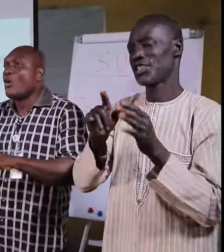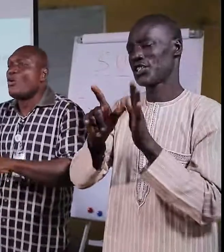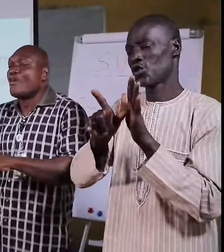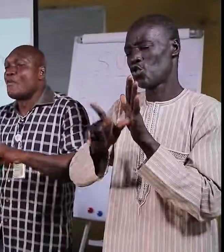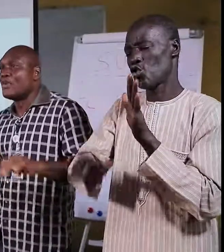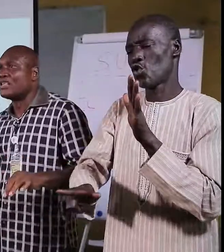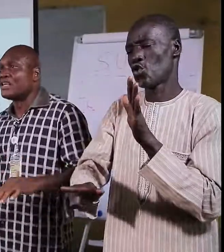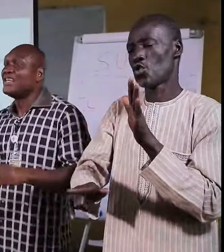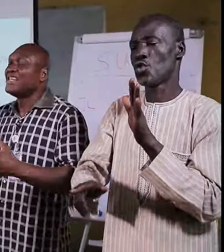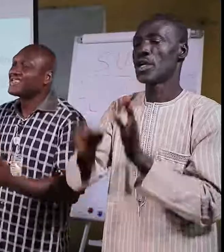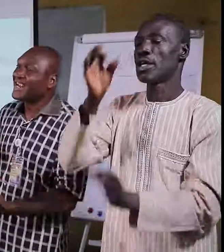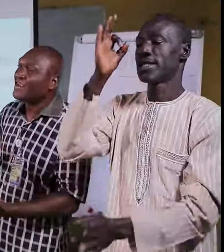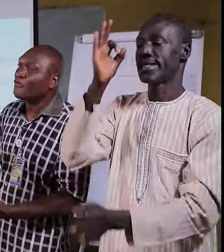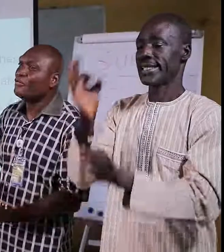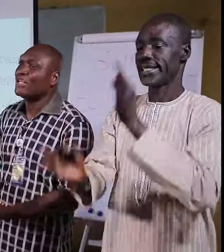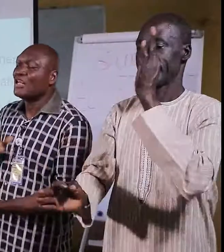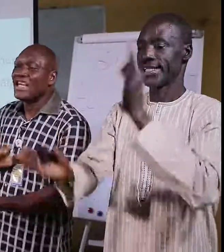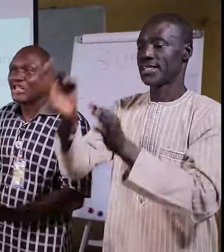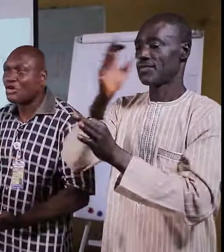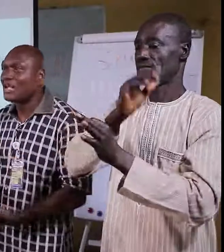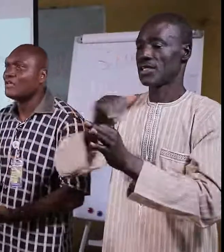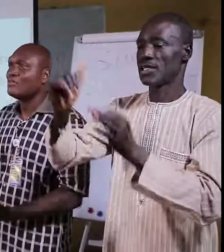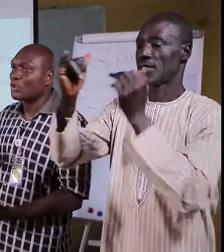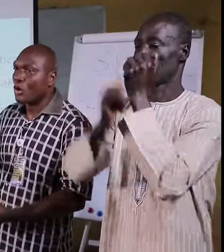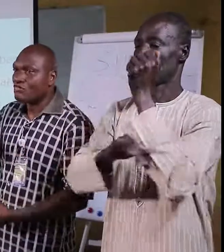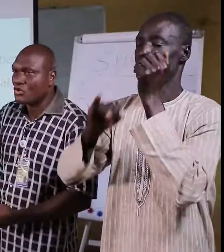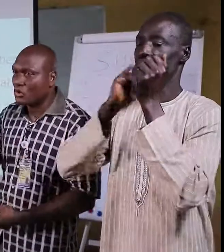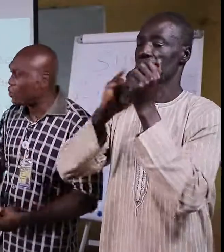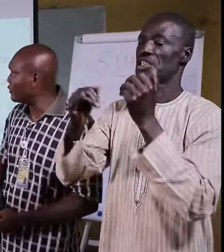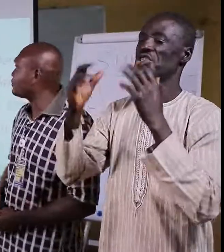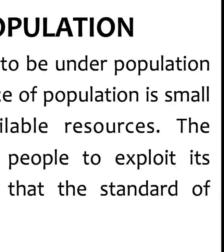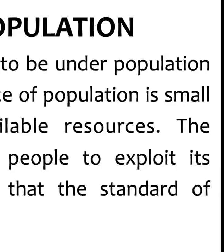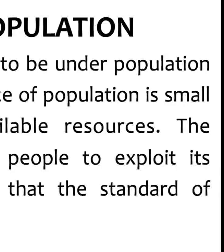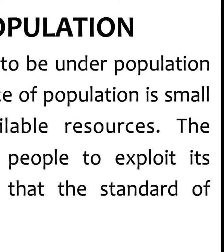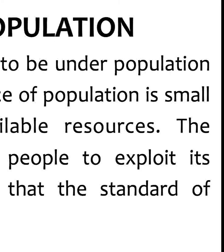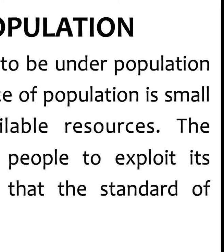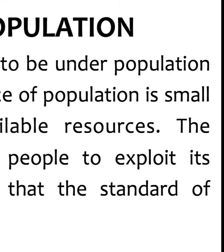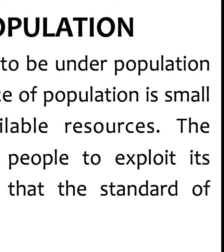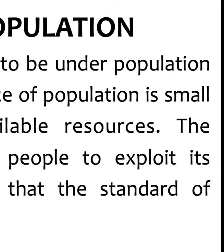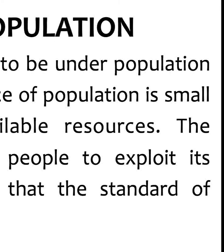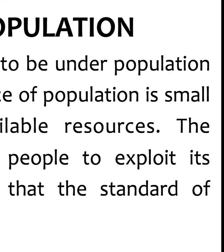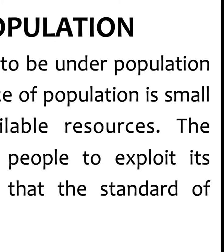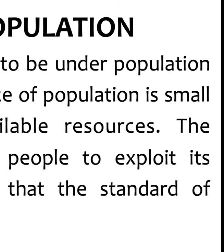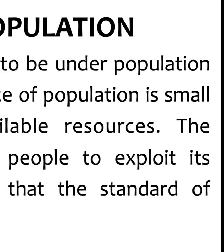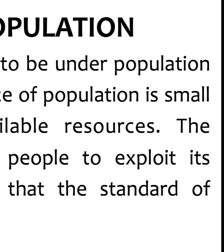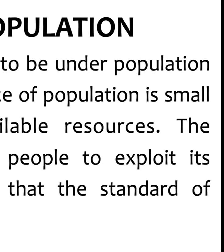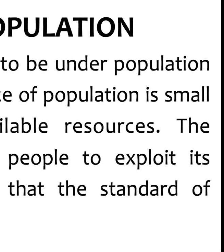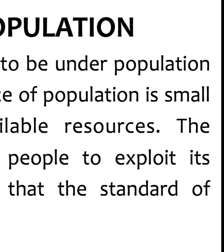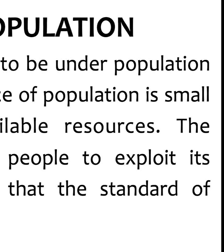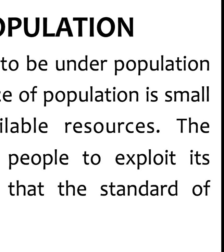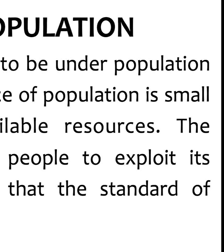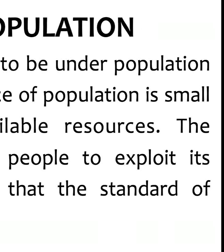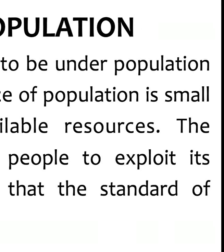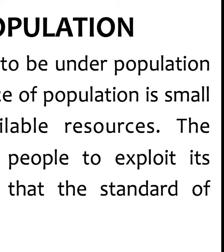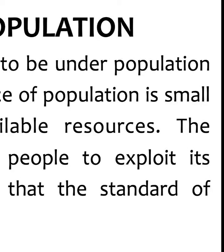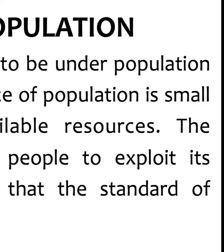highly or overpopulated, their standard of living naturally becomes low. Number 2,